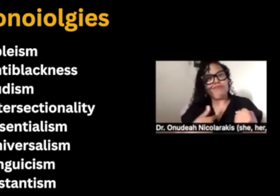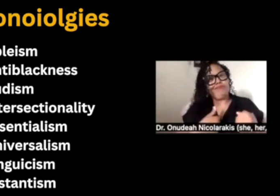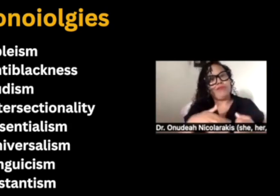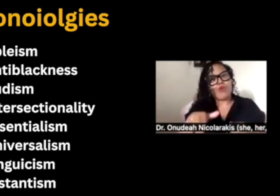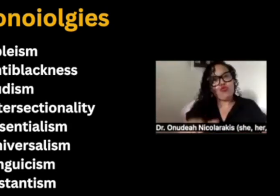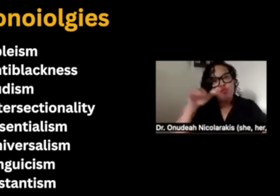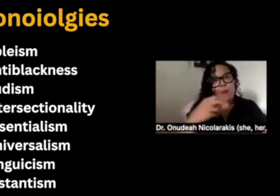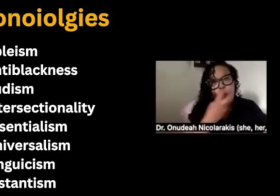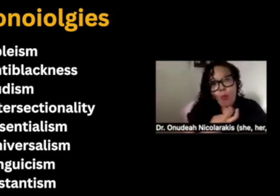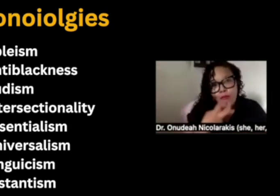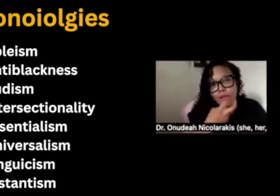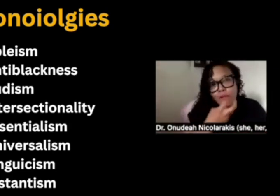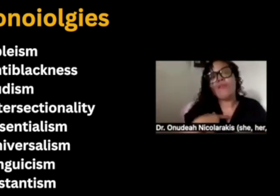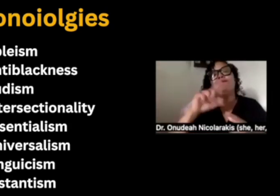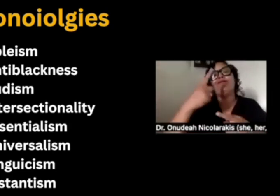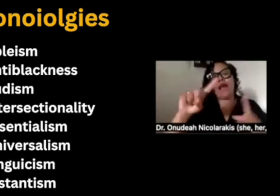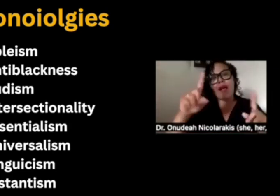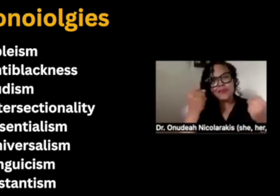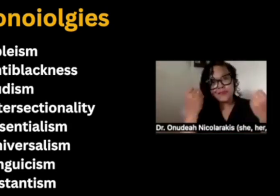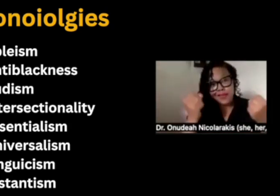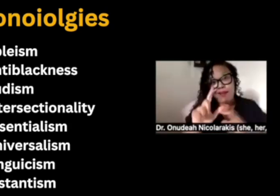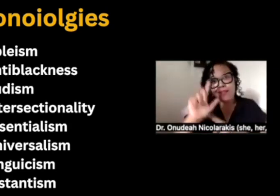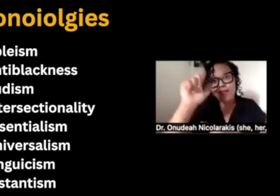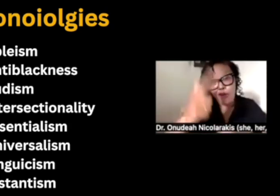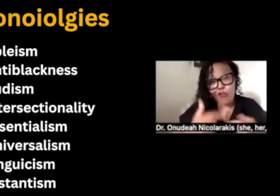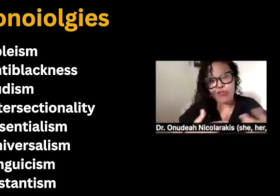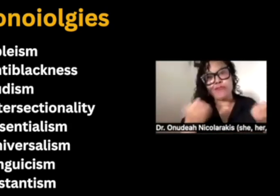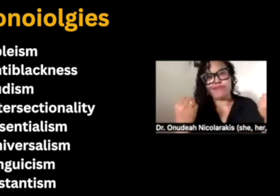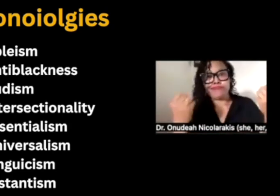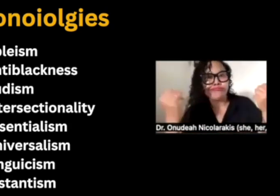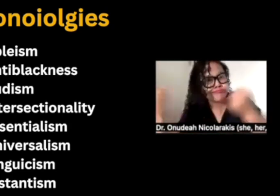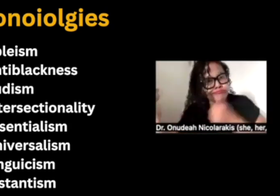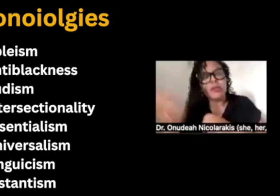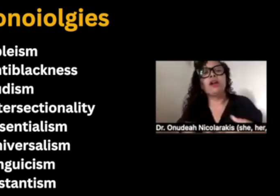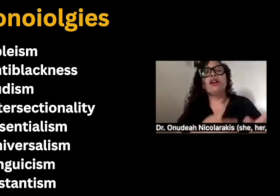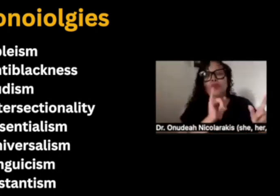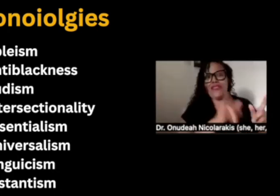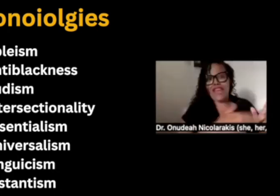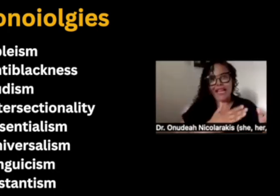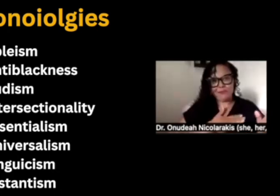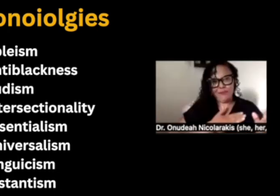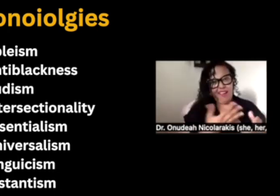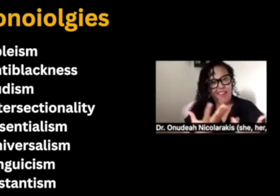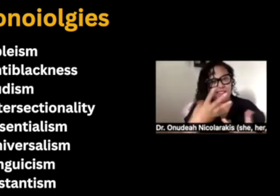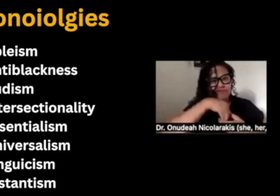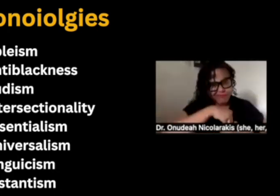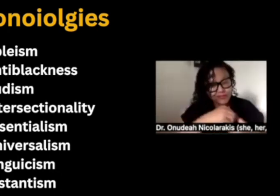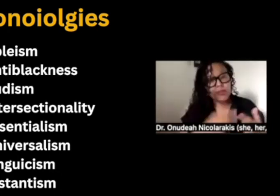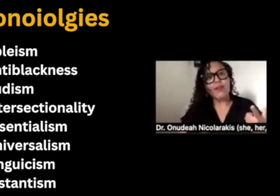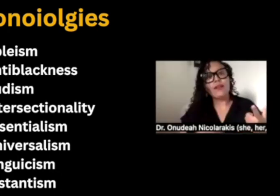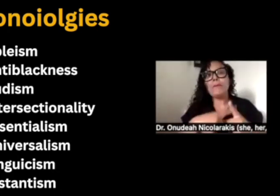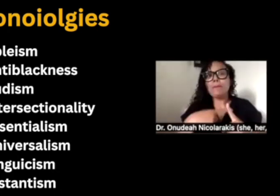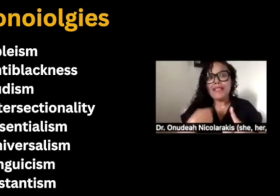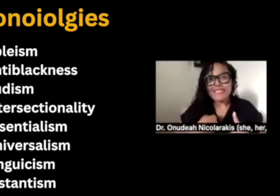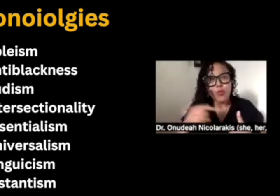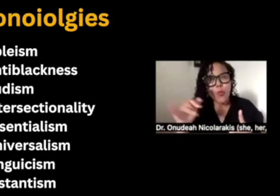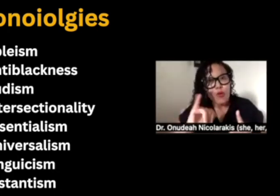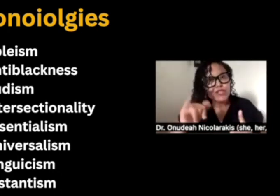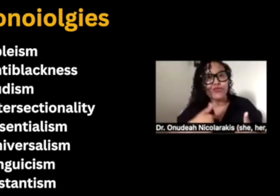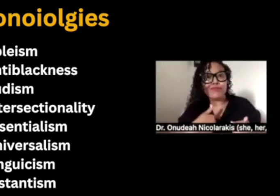my family is a very strong spoken language family. I learned sign language later in life, and all of those are part of